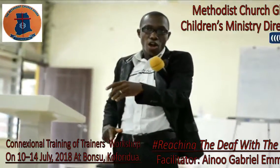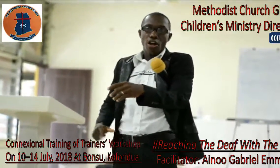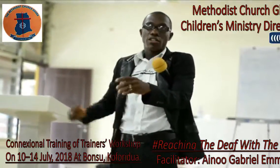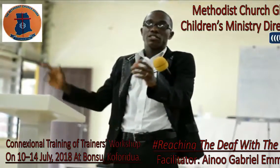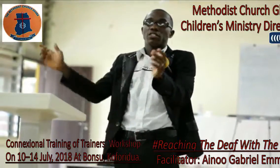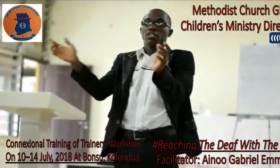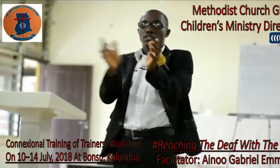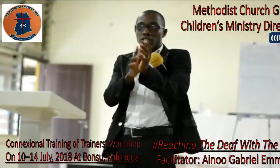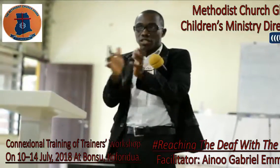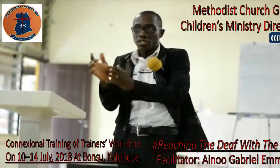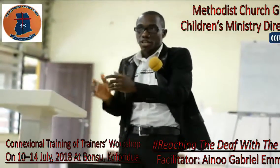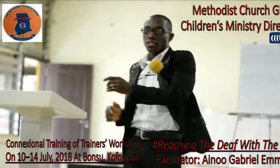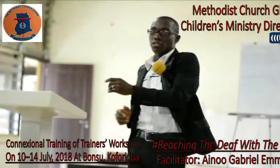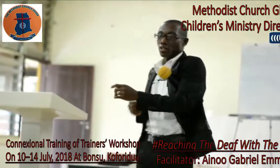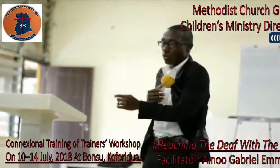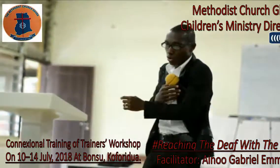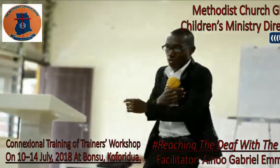Lord Jesus.